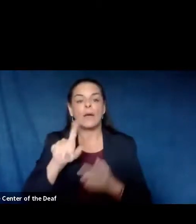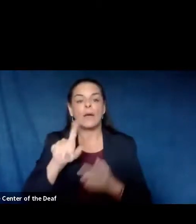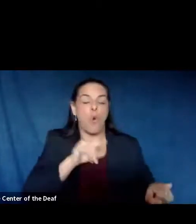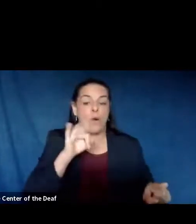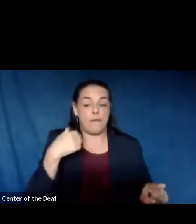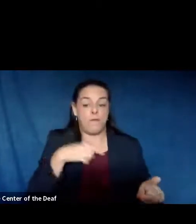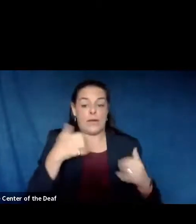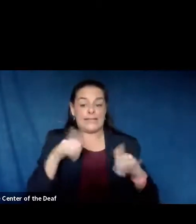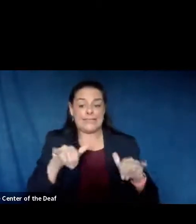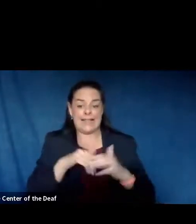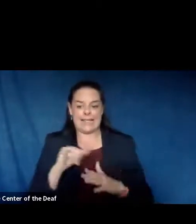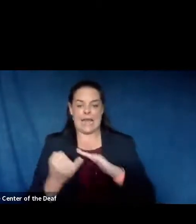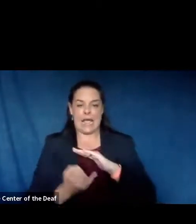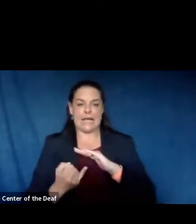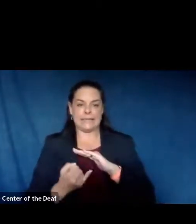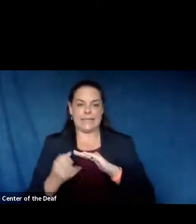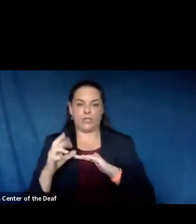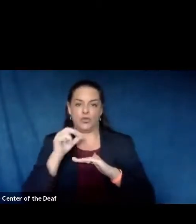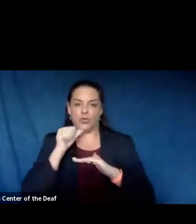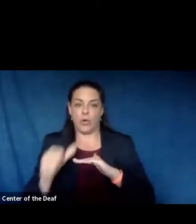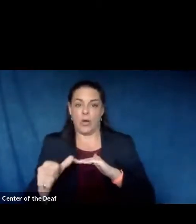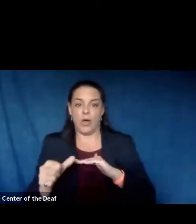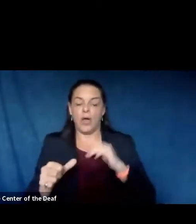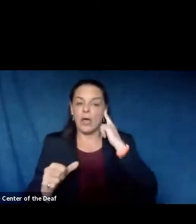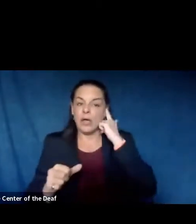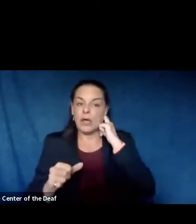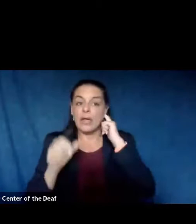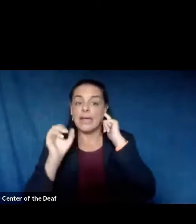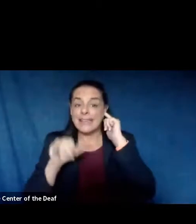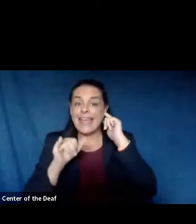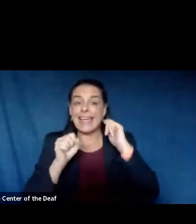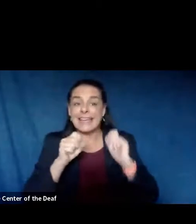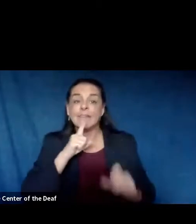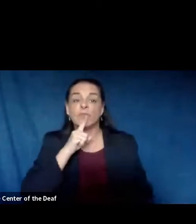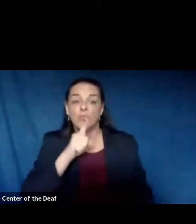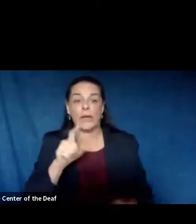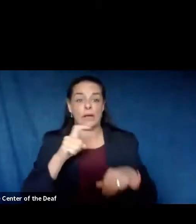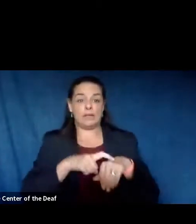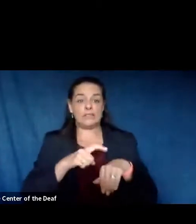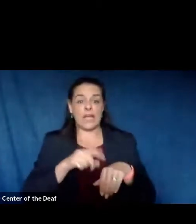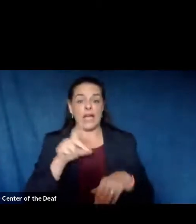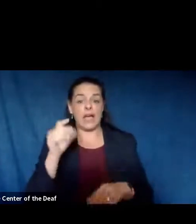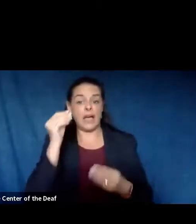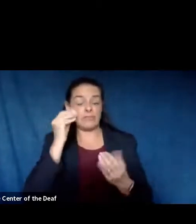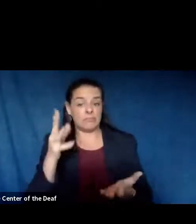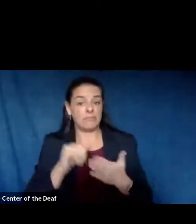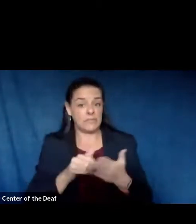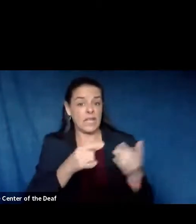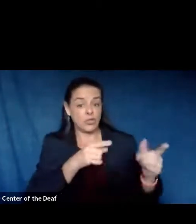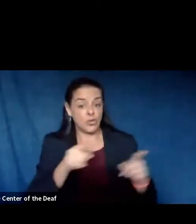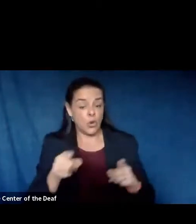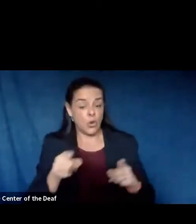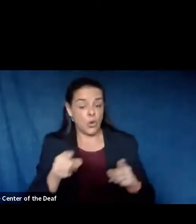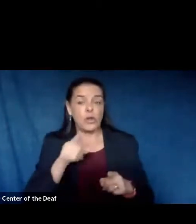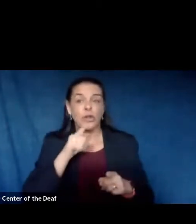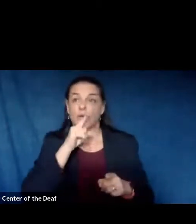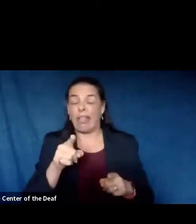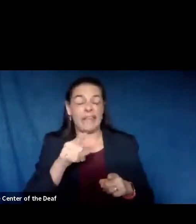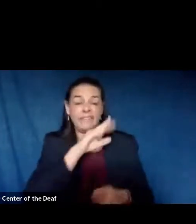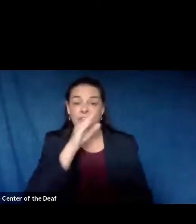in isolation or not. And this is real-time data being done in a way that's really, truly